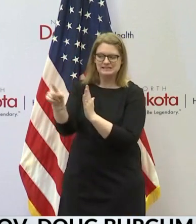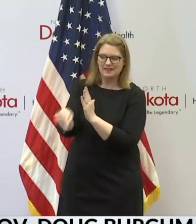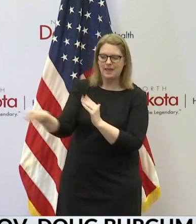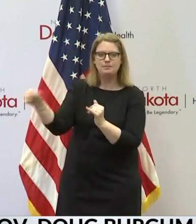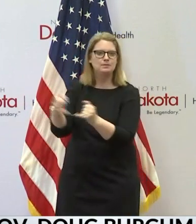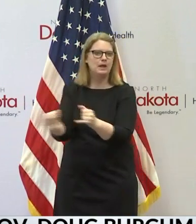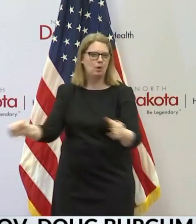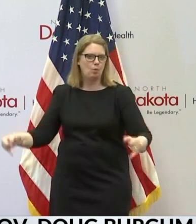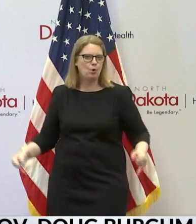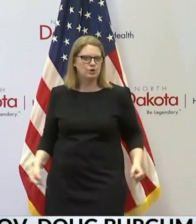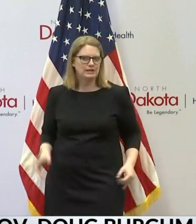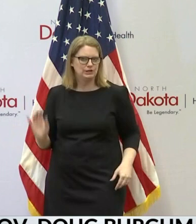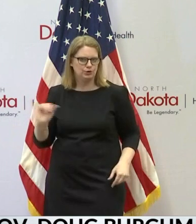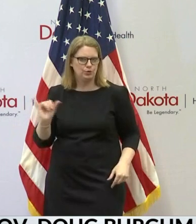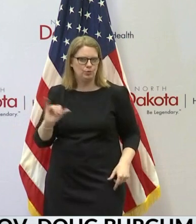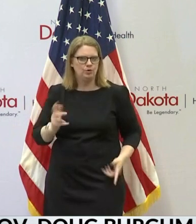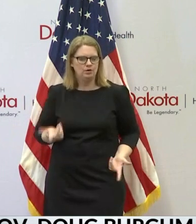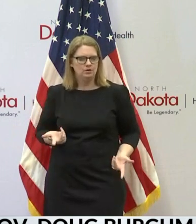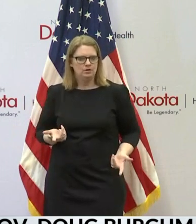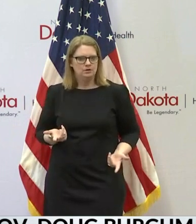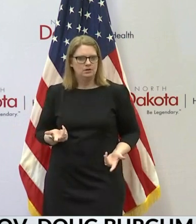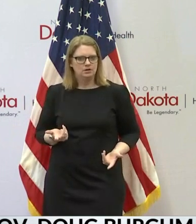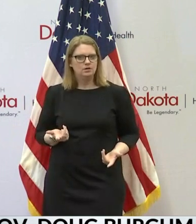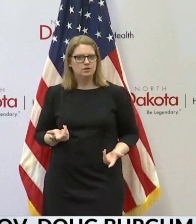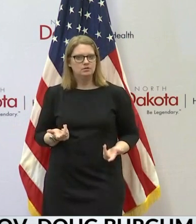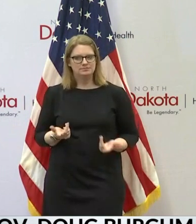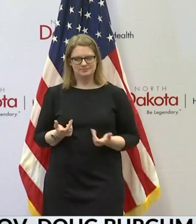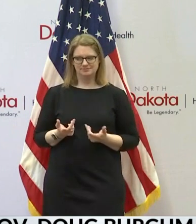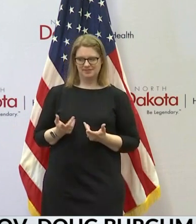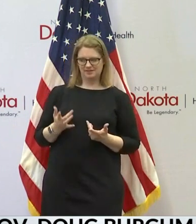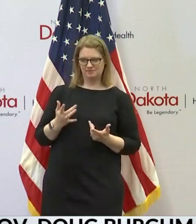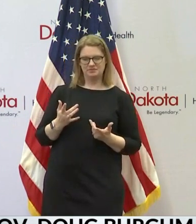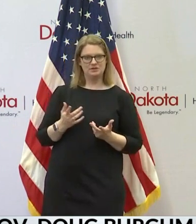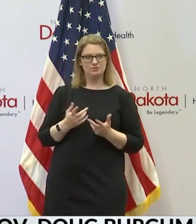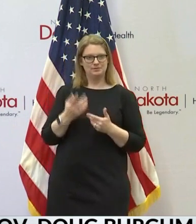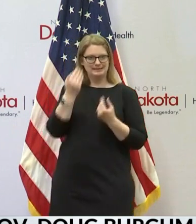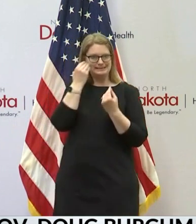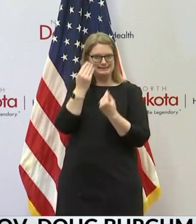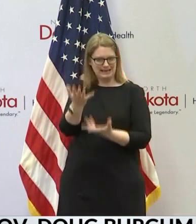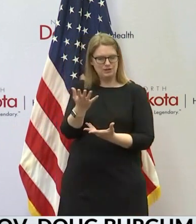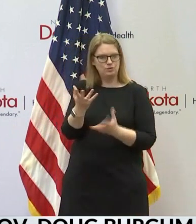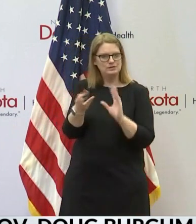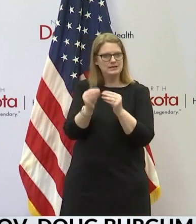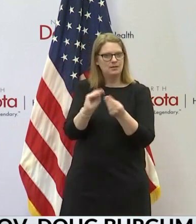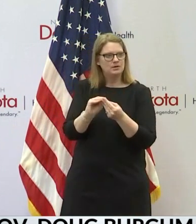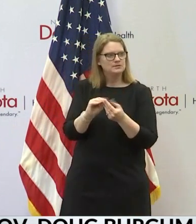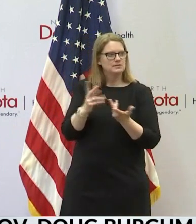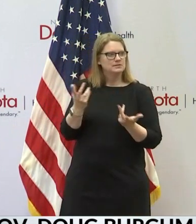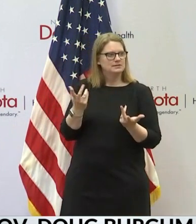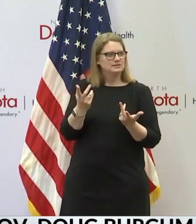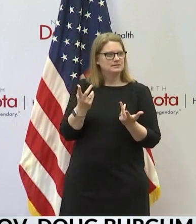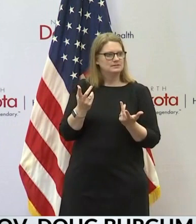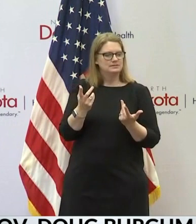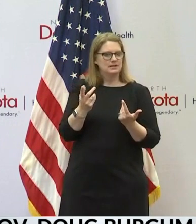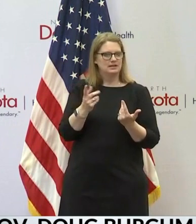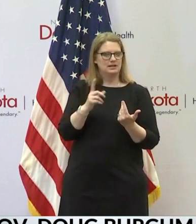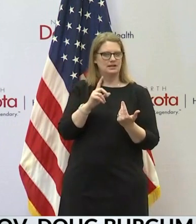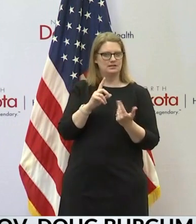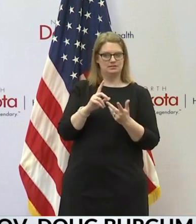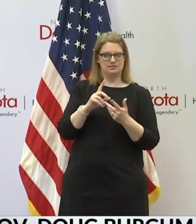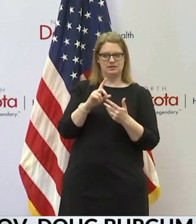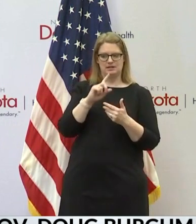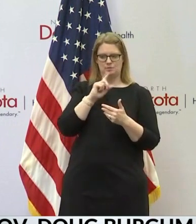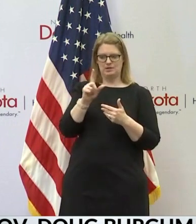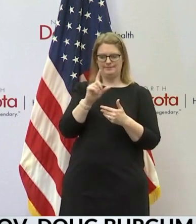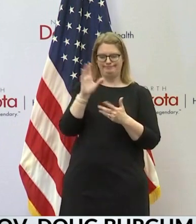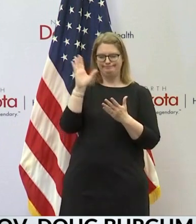quarantined. And so again, we feel like that even in a place like that where we're sharing those numbers, it's not the kind of sort of unknown community